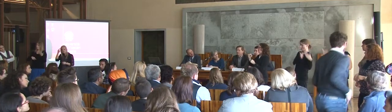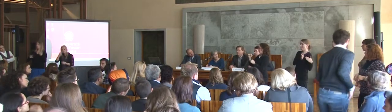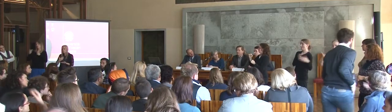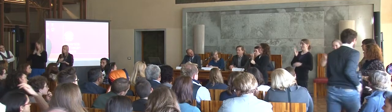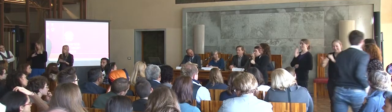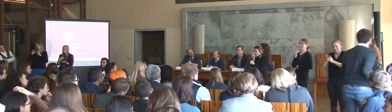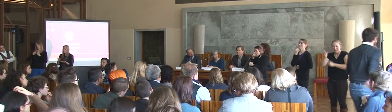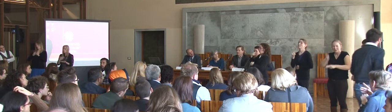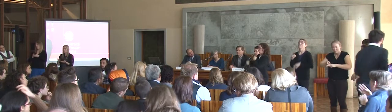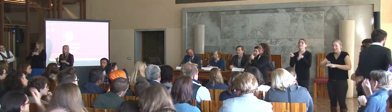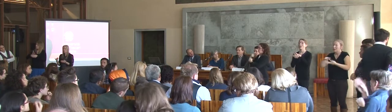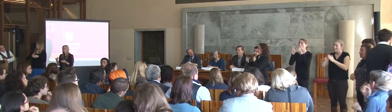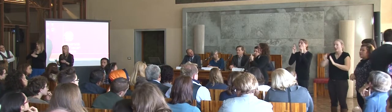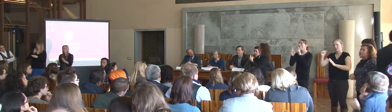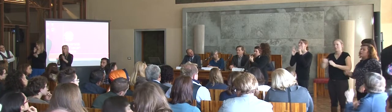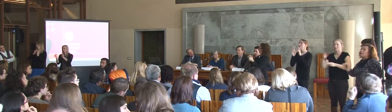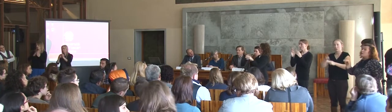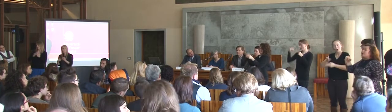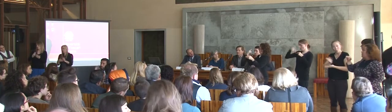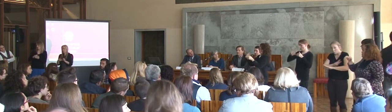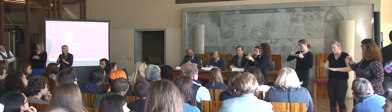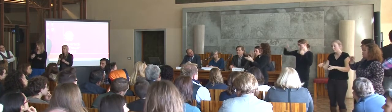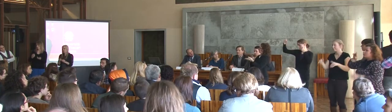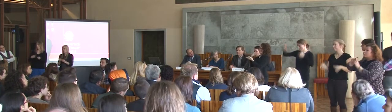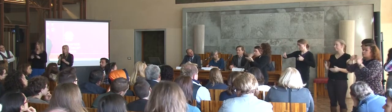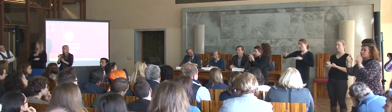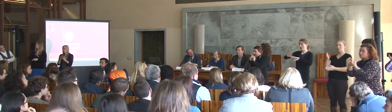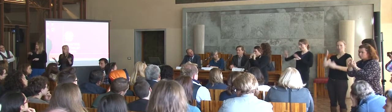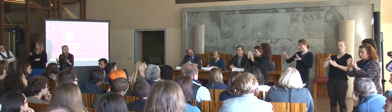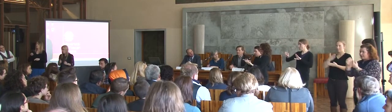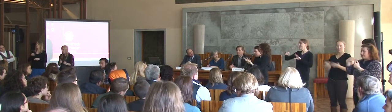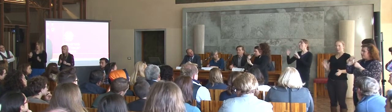add values to this dictionary, because it's all built on also